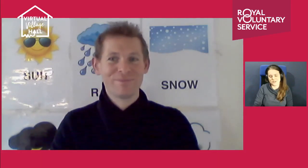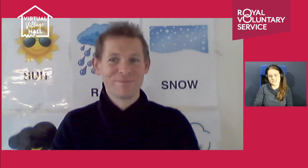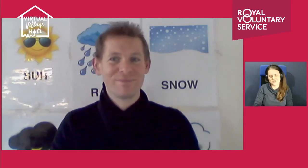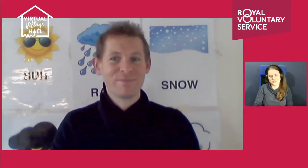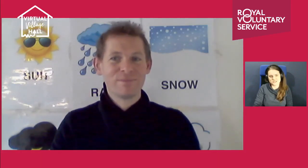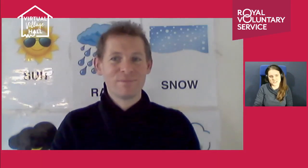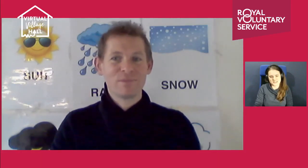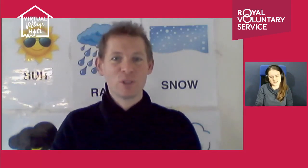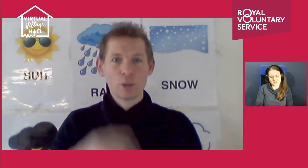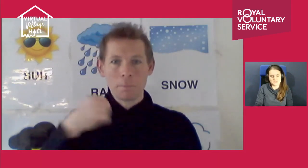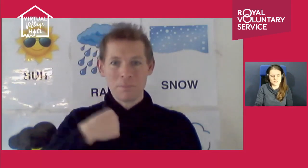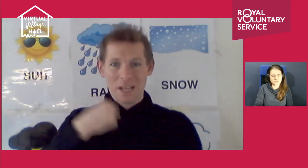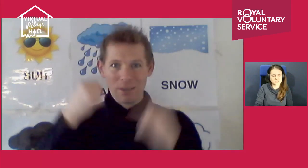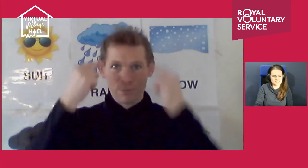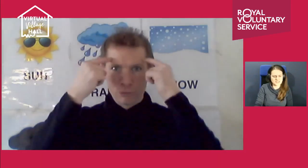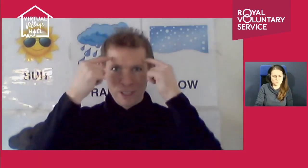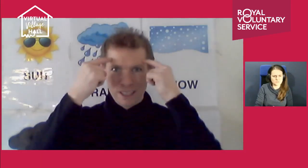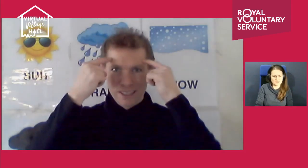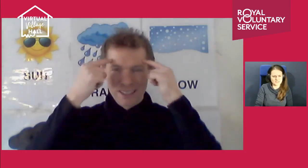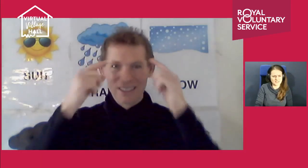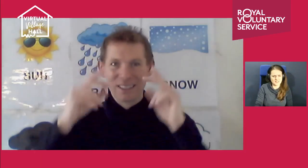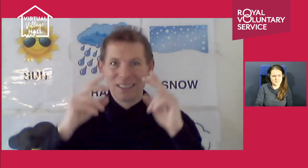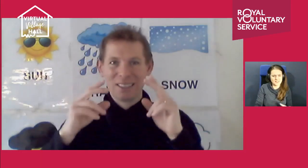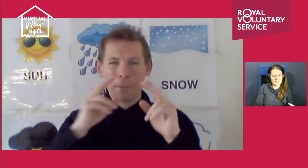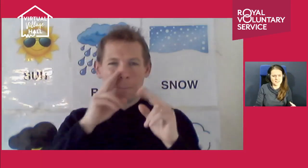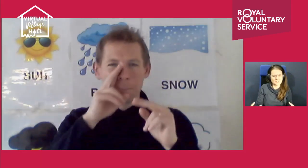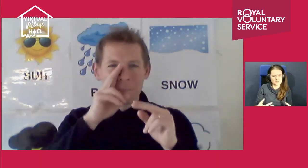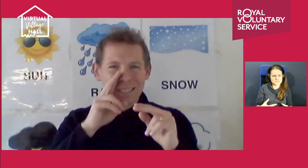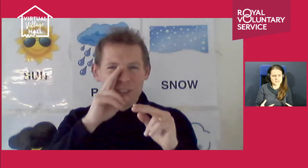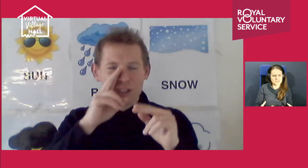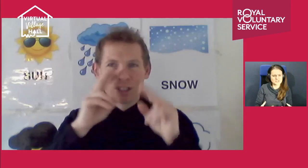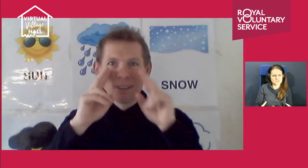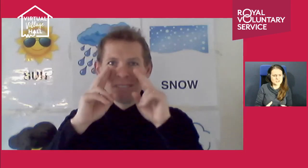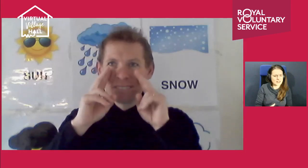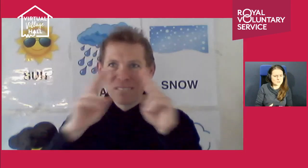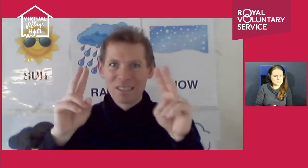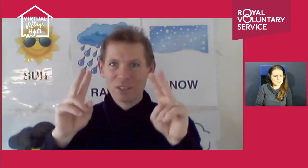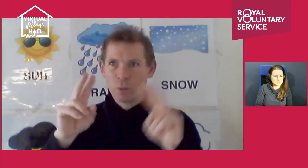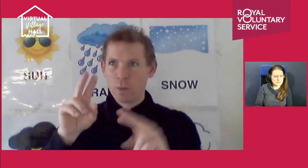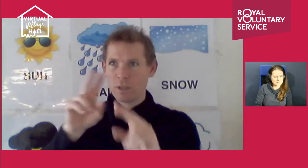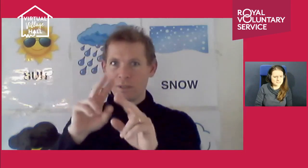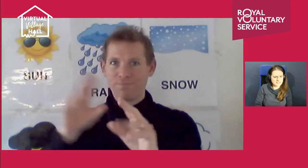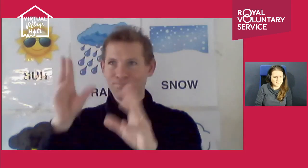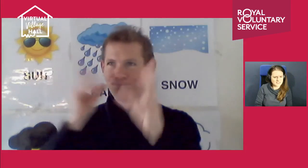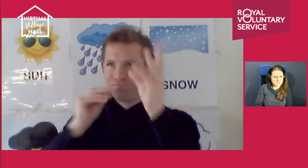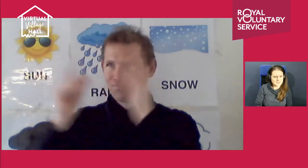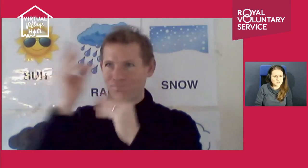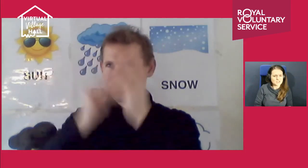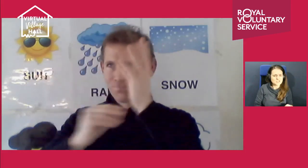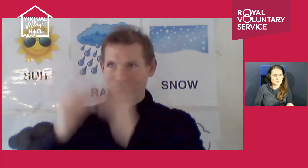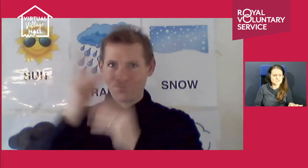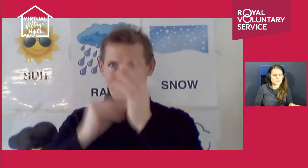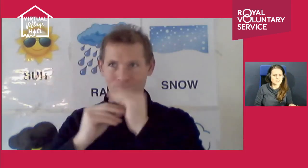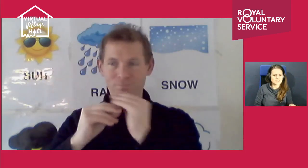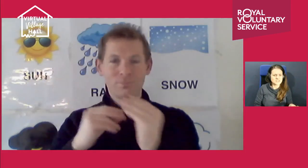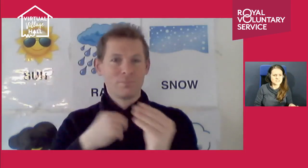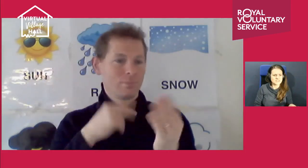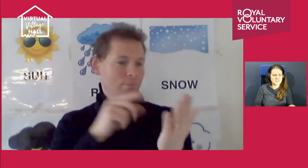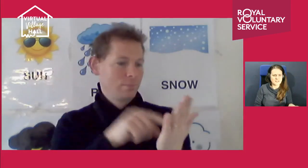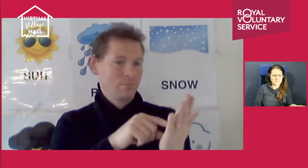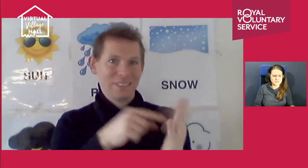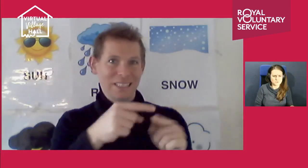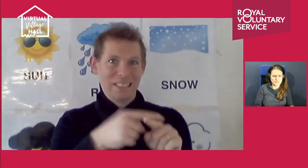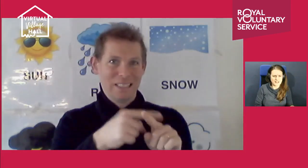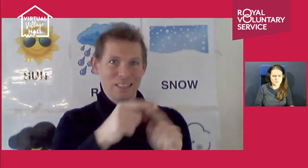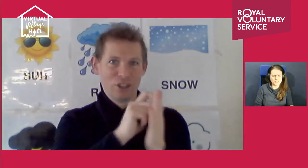that's easier to understand English, but if they're signing with BSL, it's almost like two languages kind of melded together. So it's trying to